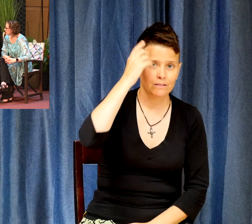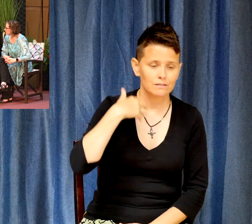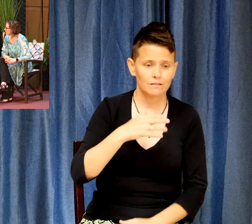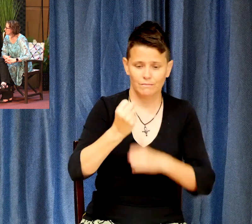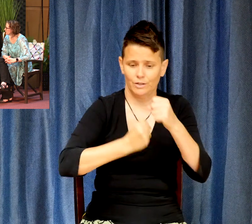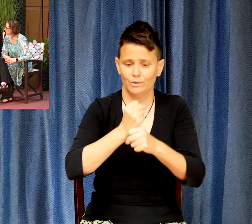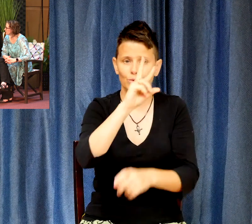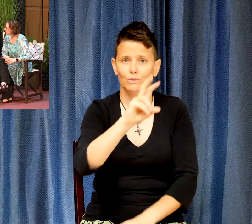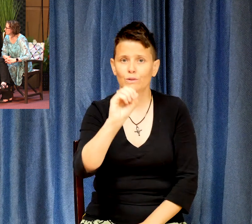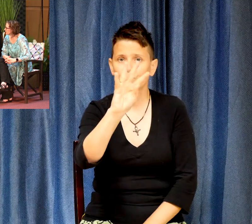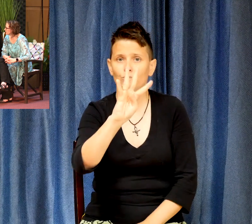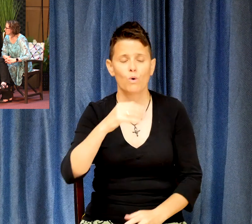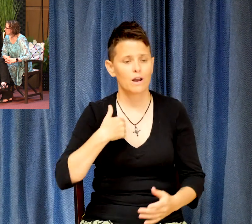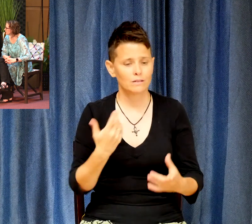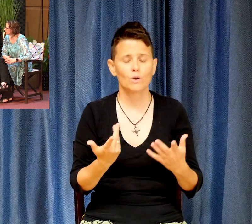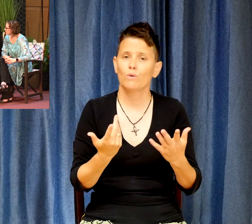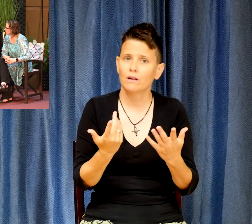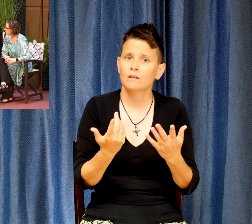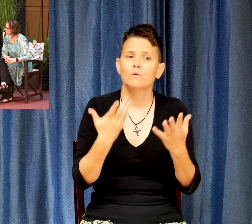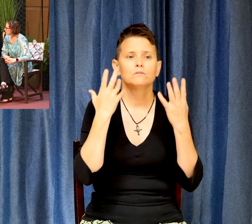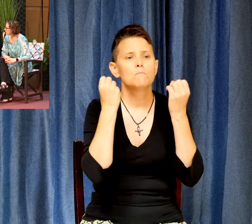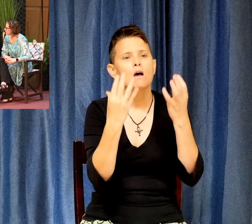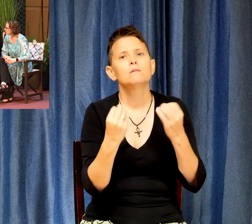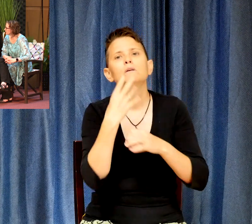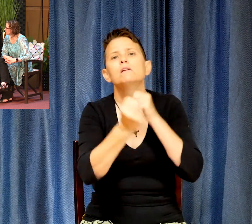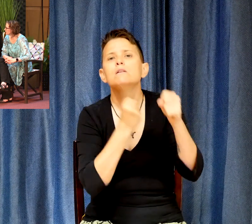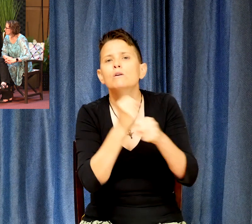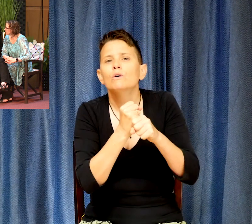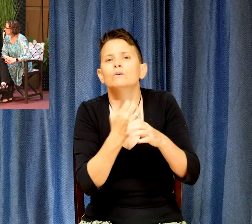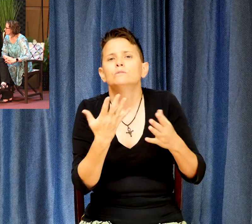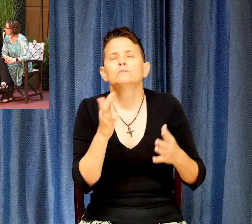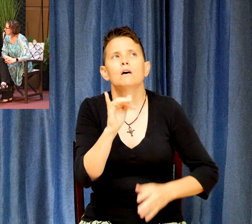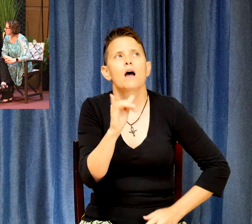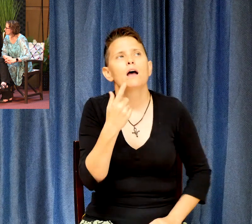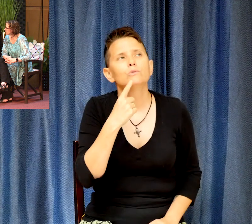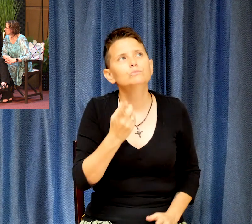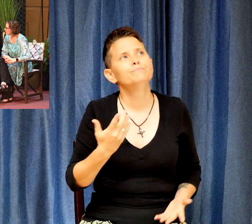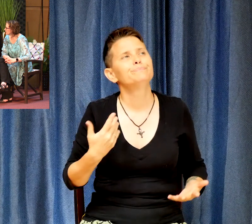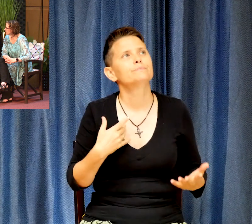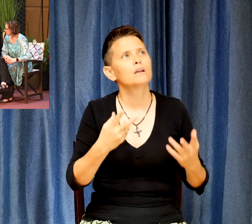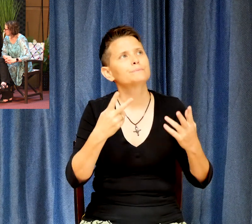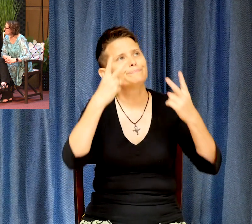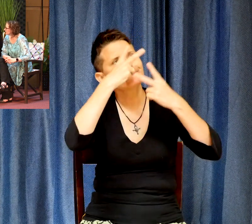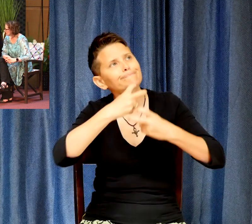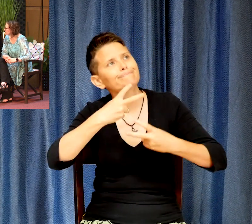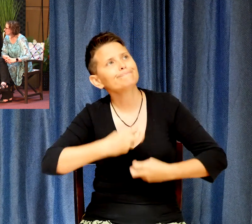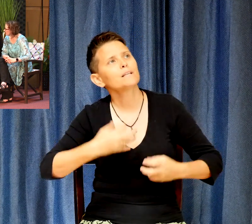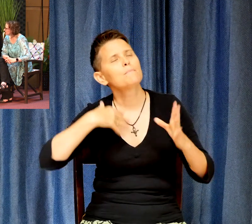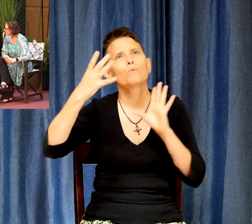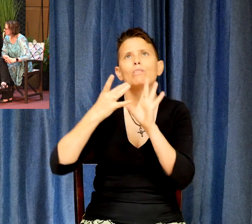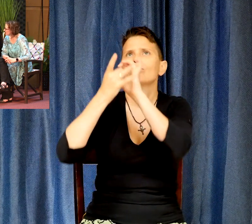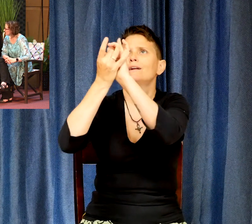And it was a number of years that I sort of had to wade through my own relationship with the